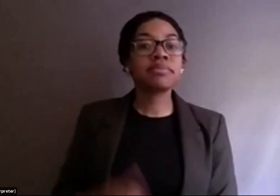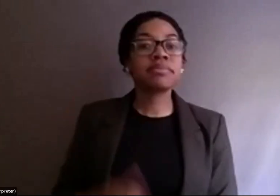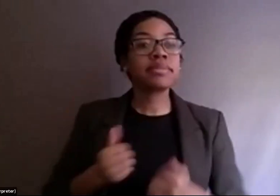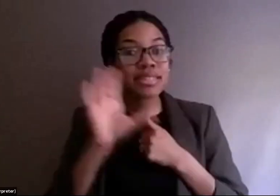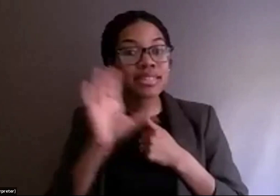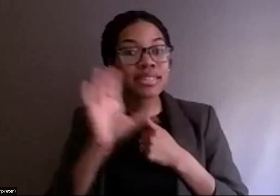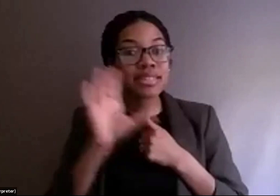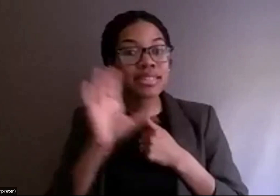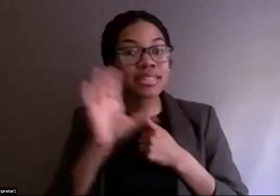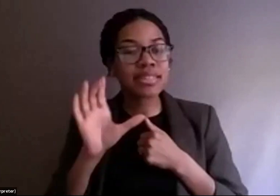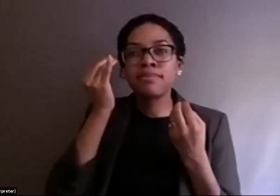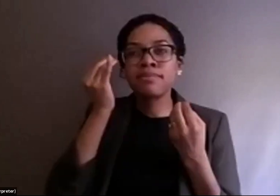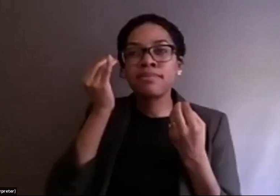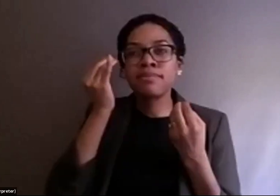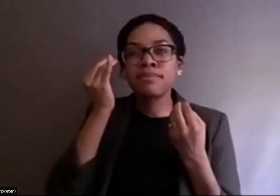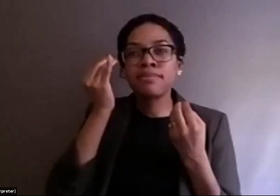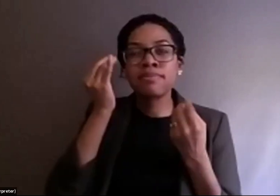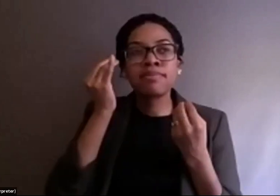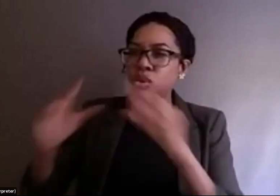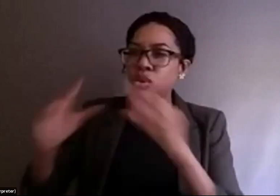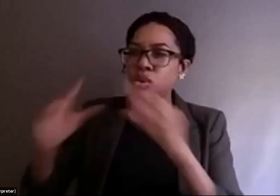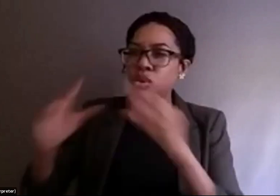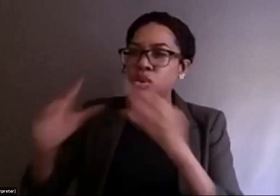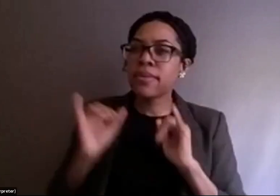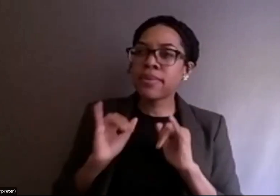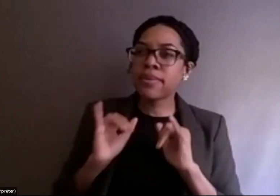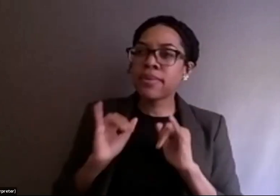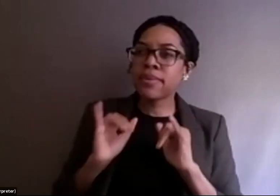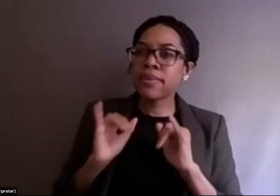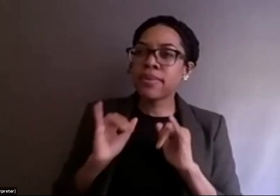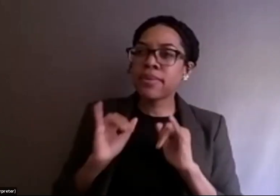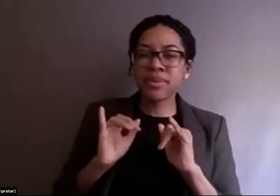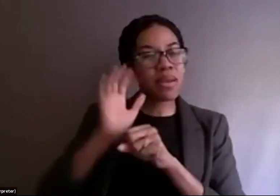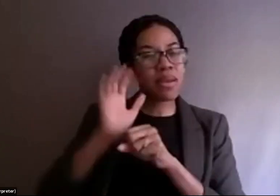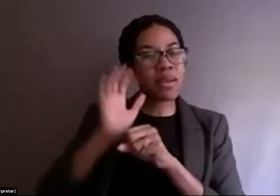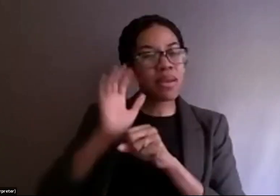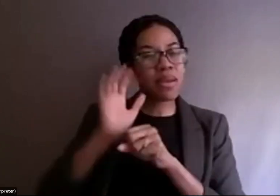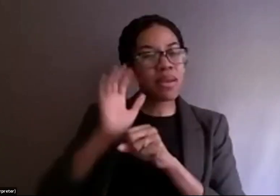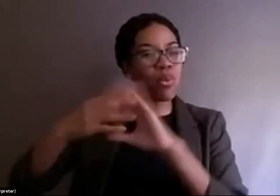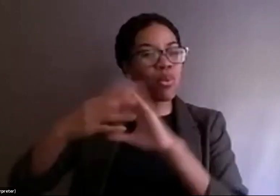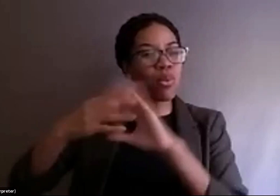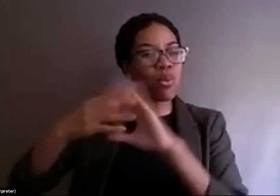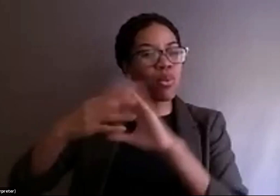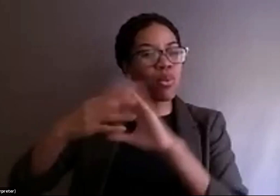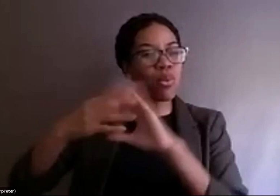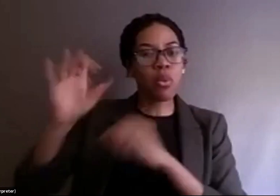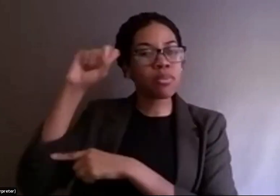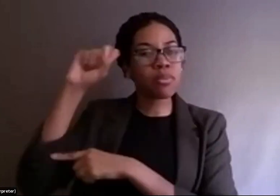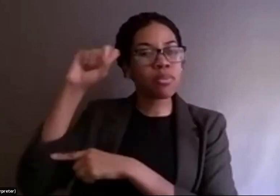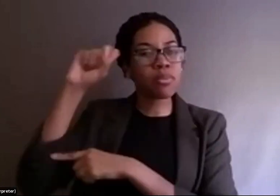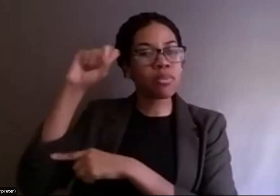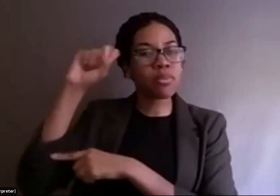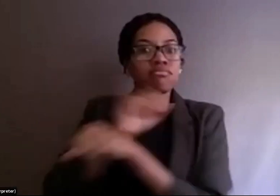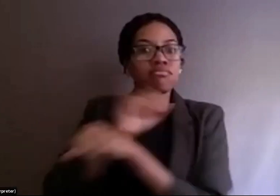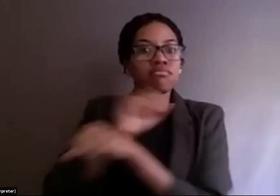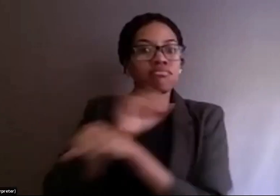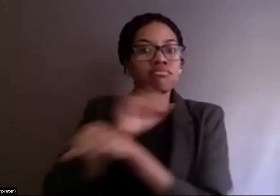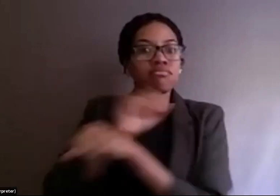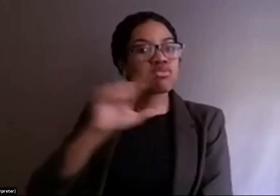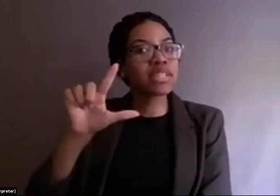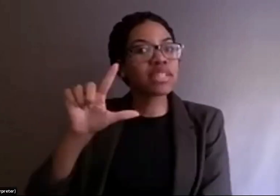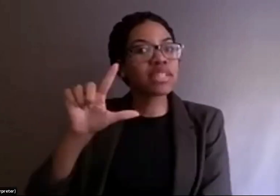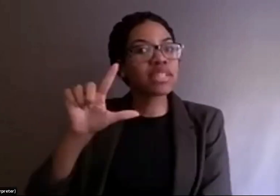you are humanizing this movement. You are a real person. These were real people. These are real